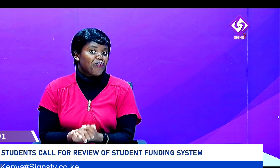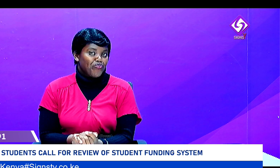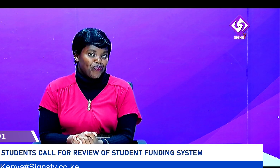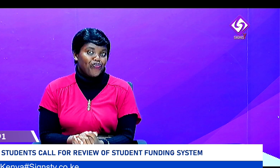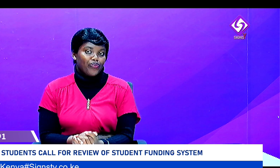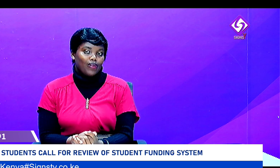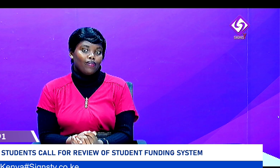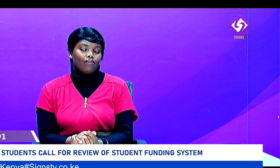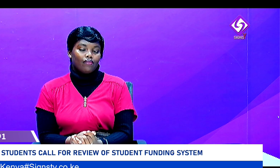families.